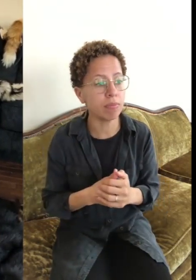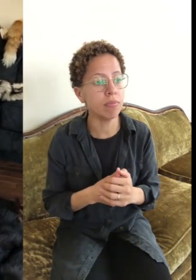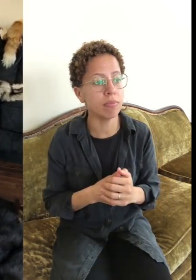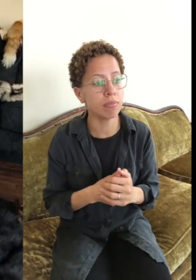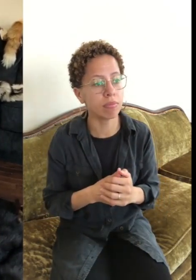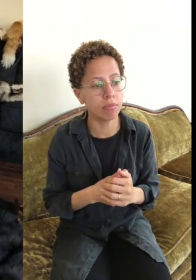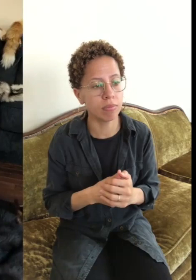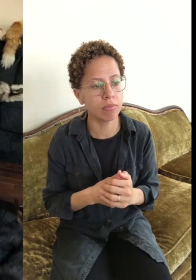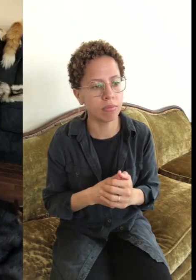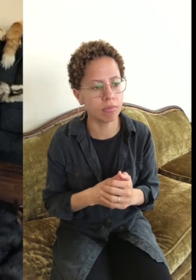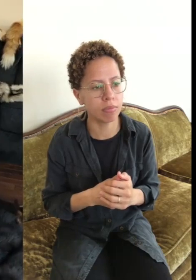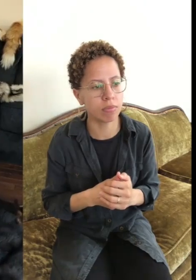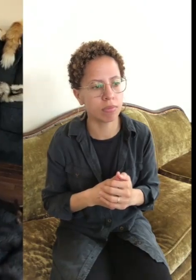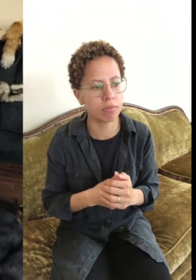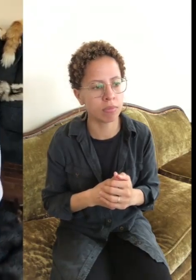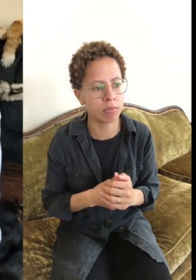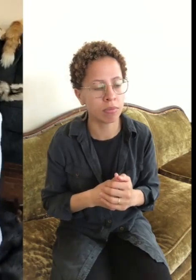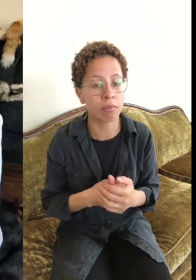We know the challenge.